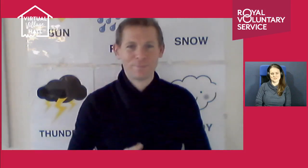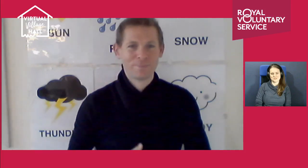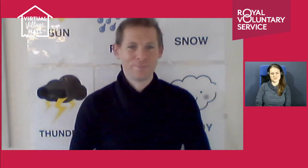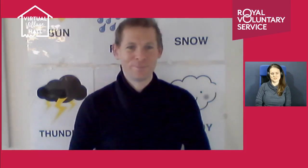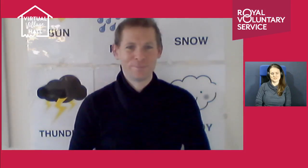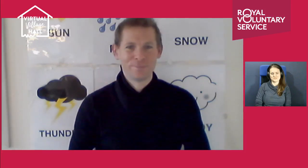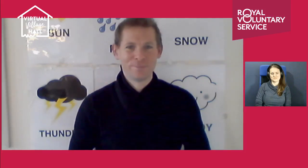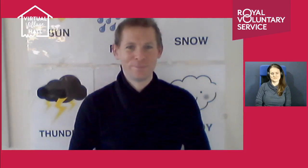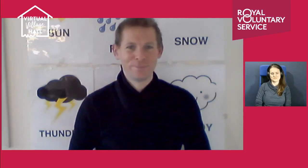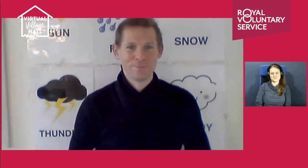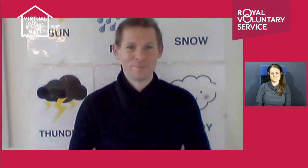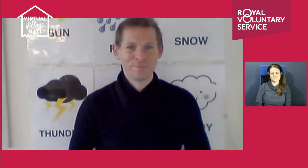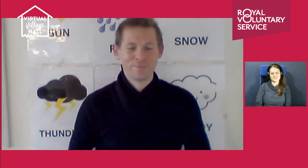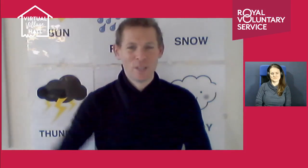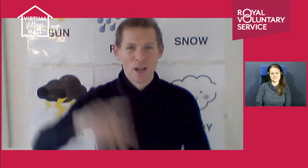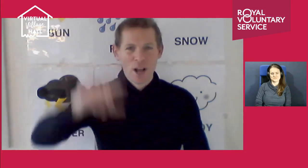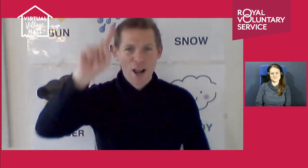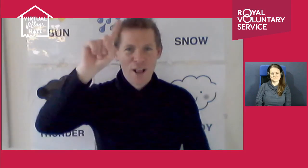Number 2.